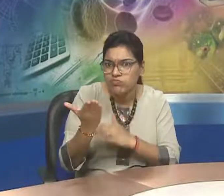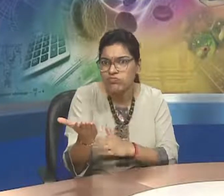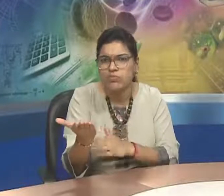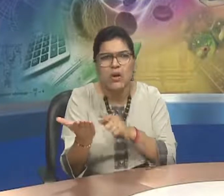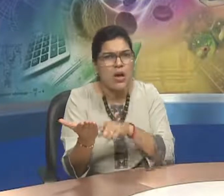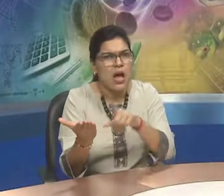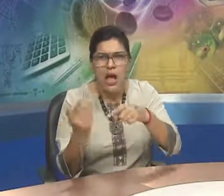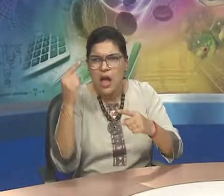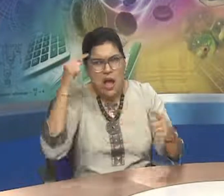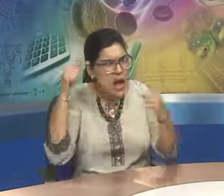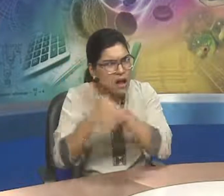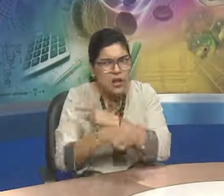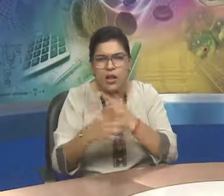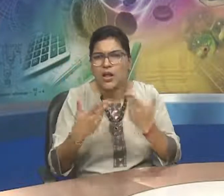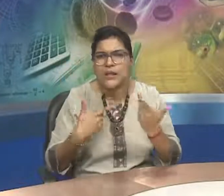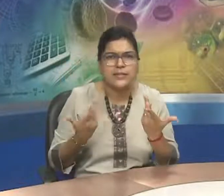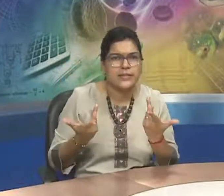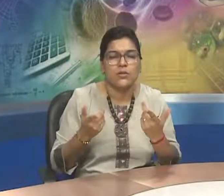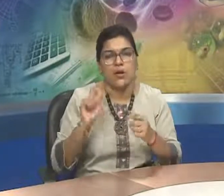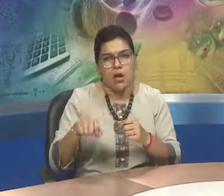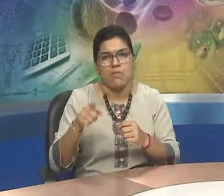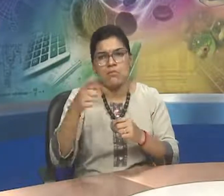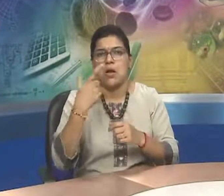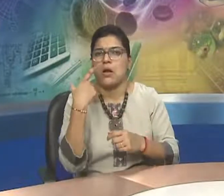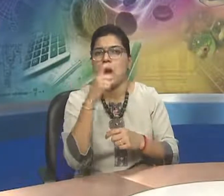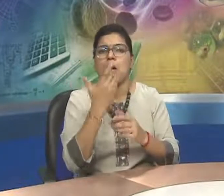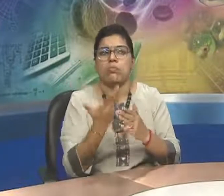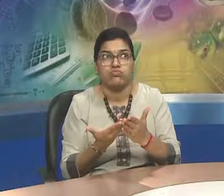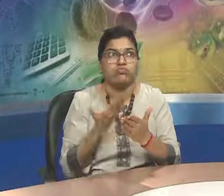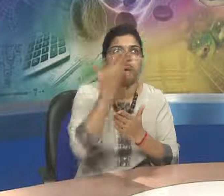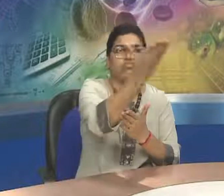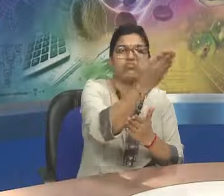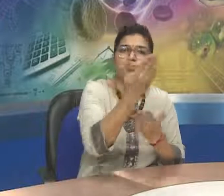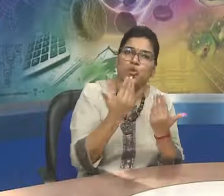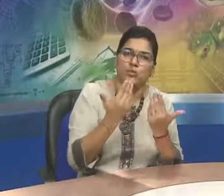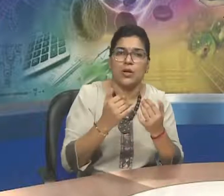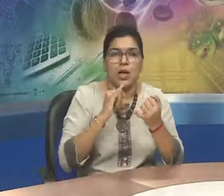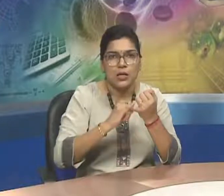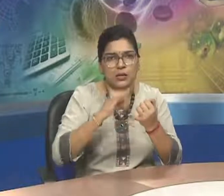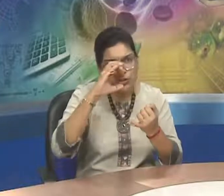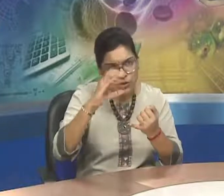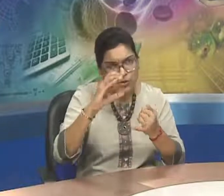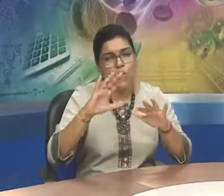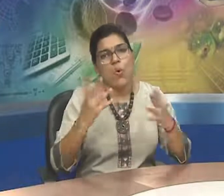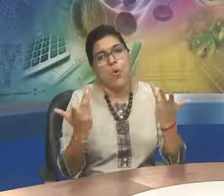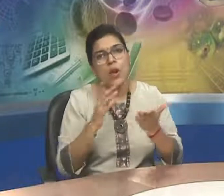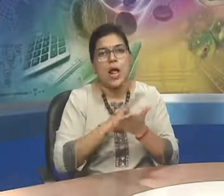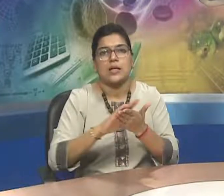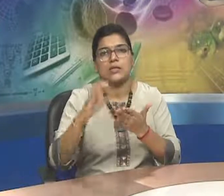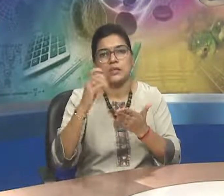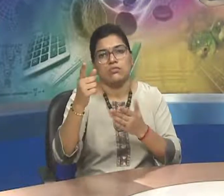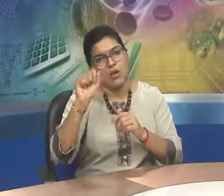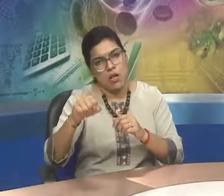senior court or higher court like Supreme Court or High Court for